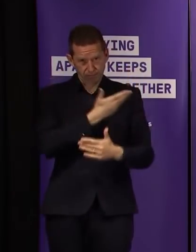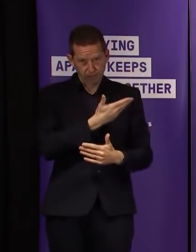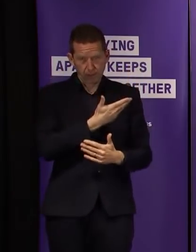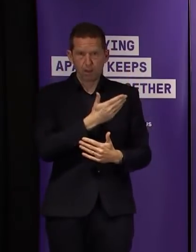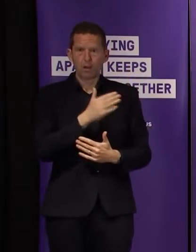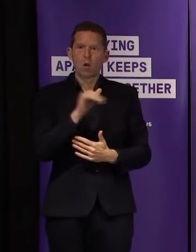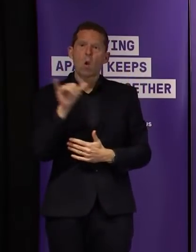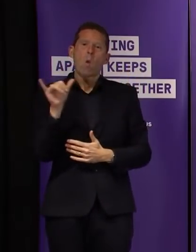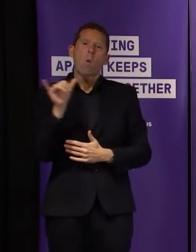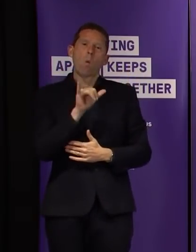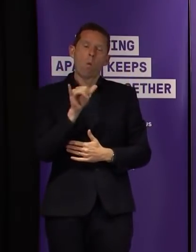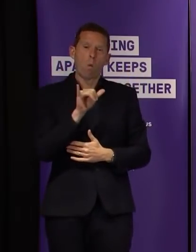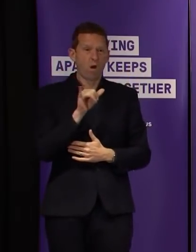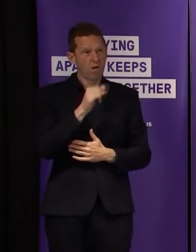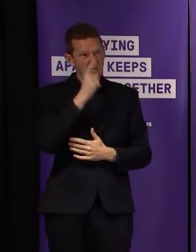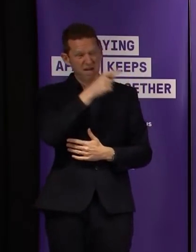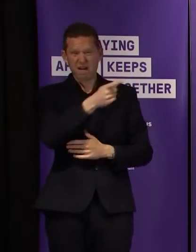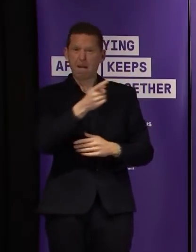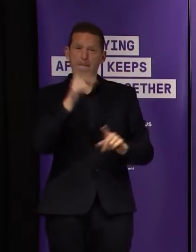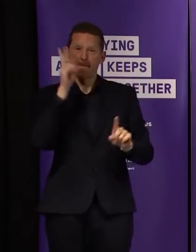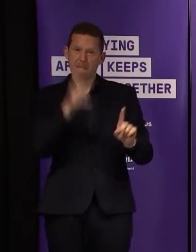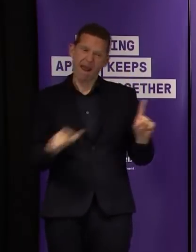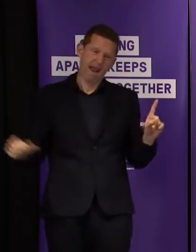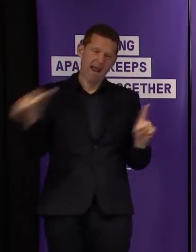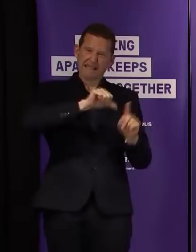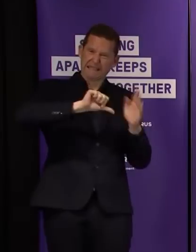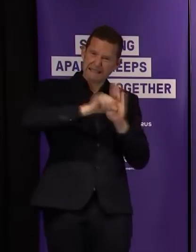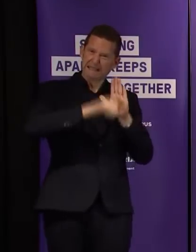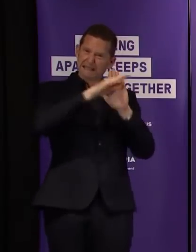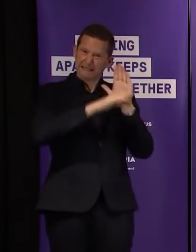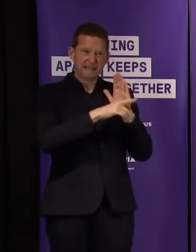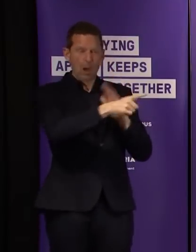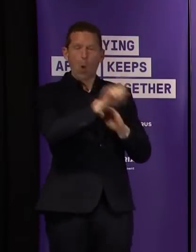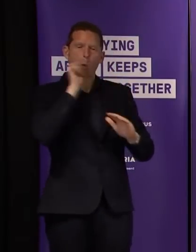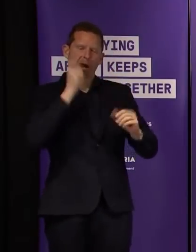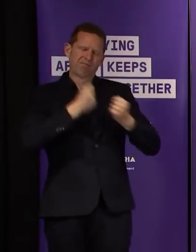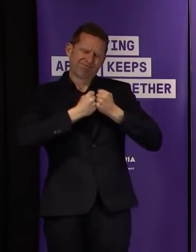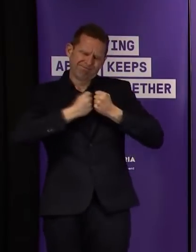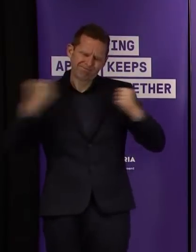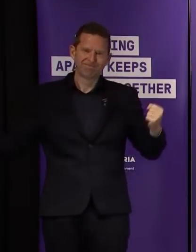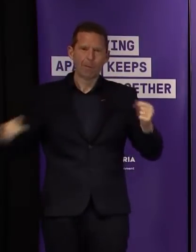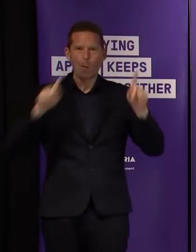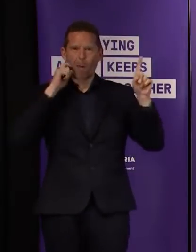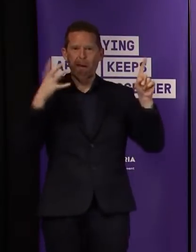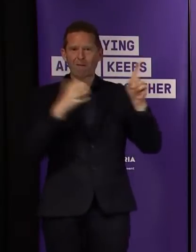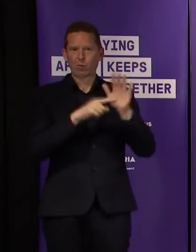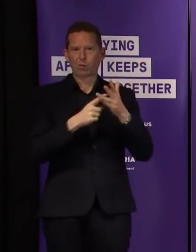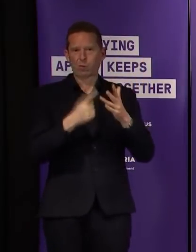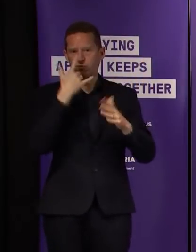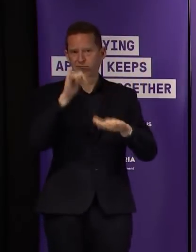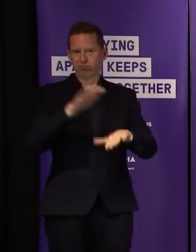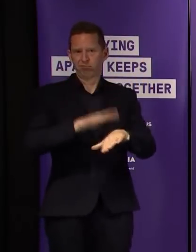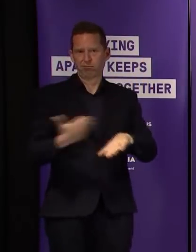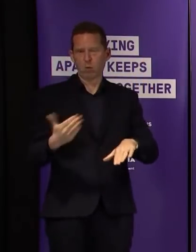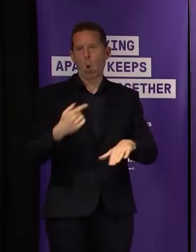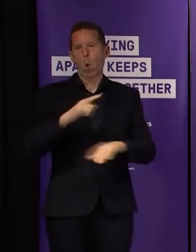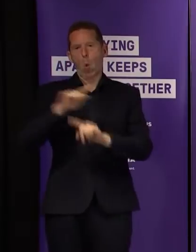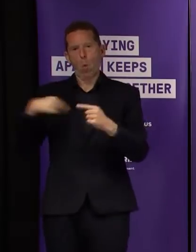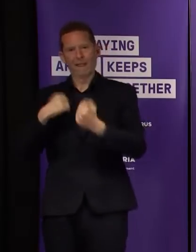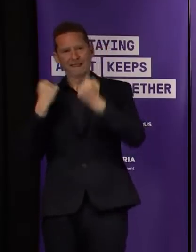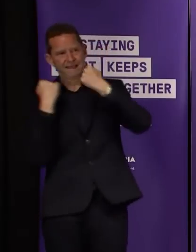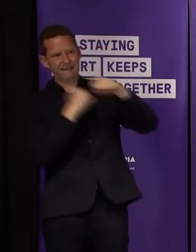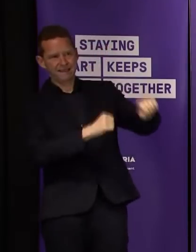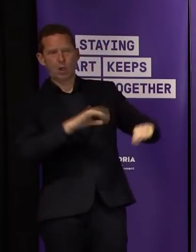of very significant restrictions that will likely be in place for weeks in those countries. We are trying not to have to face